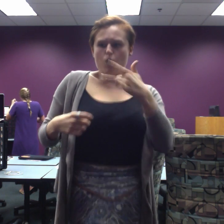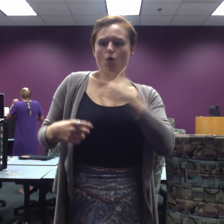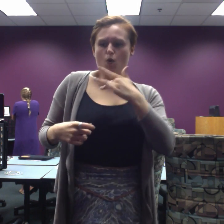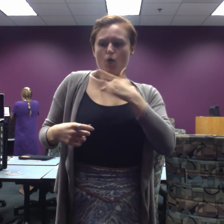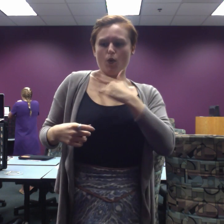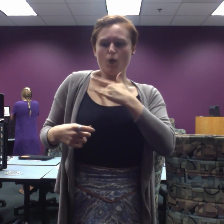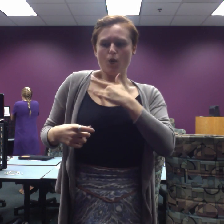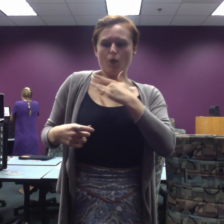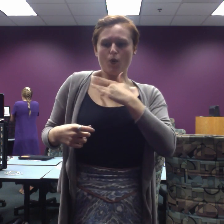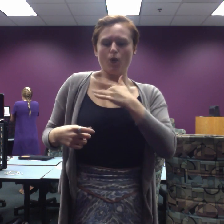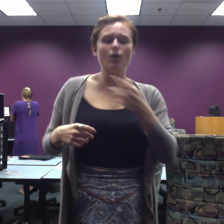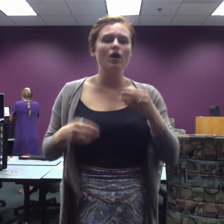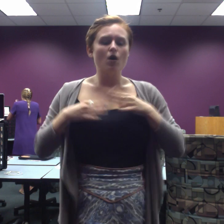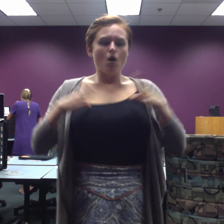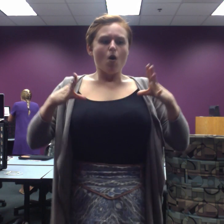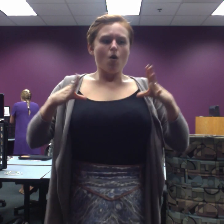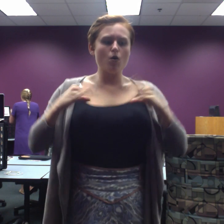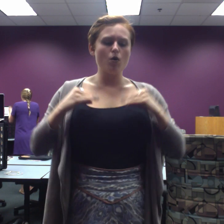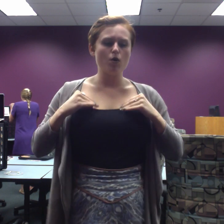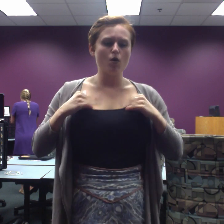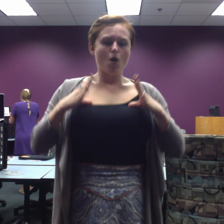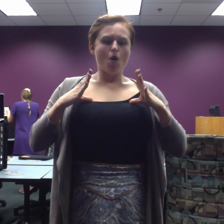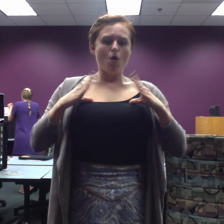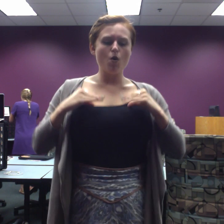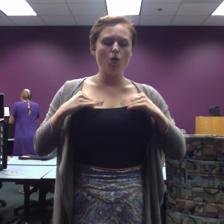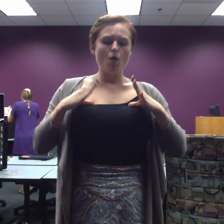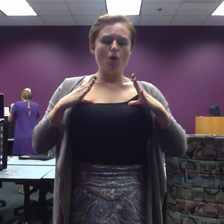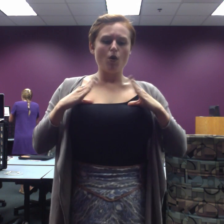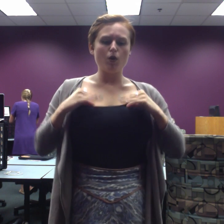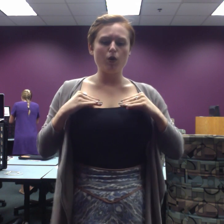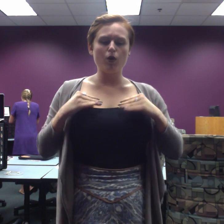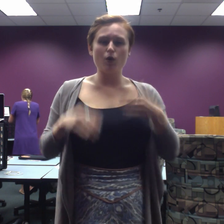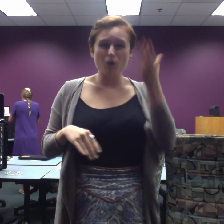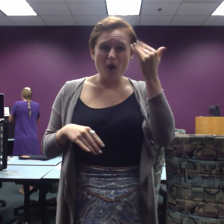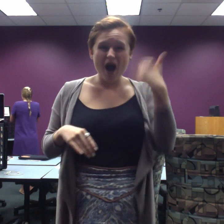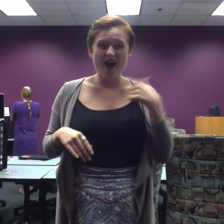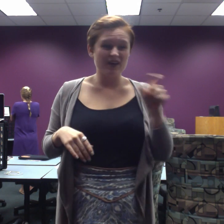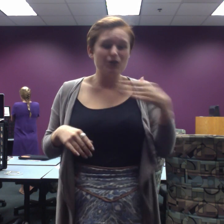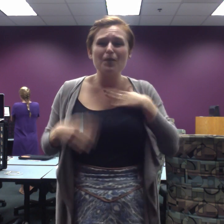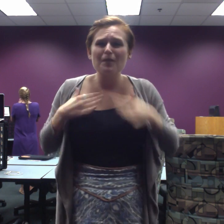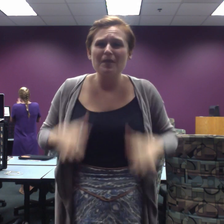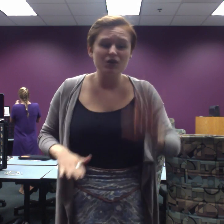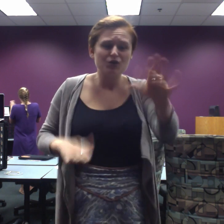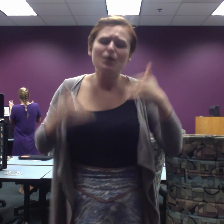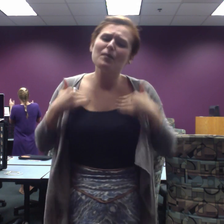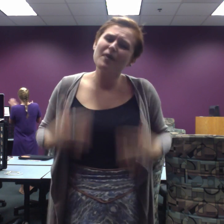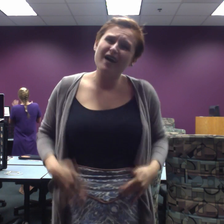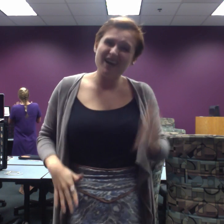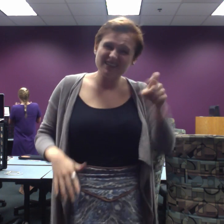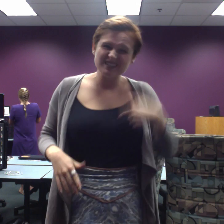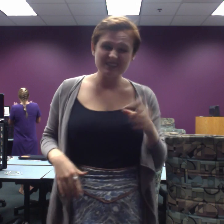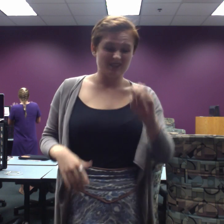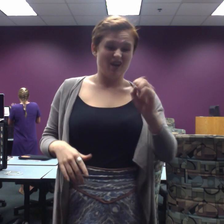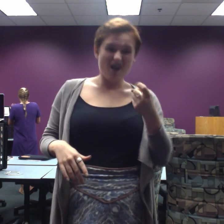your muscles are resting, they need less oxygen. But just as you're working harder, you're breathing in, you're carrying more